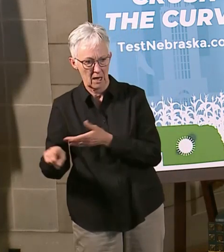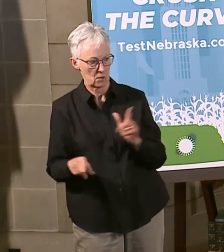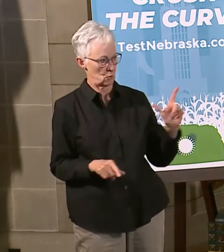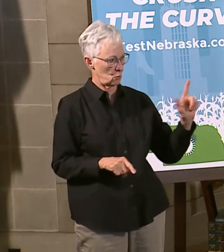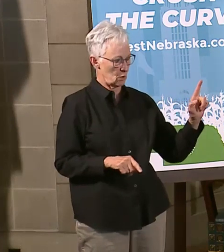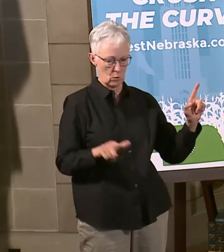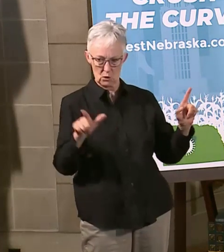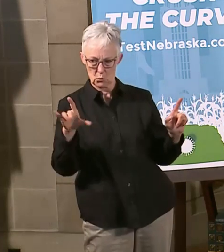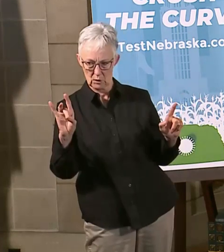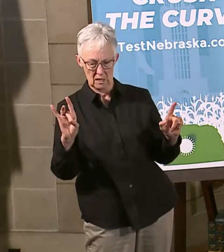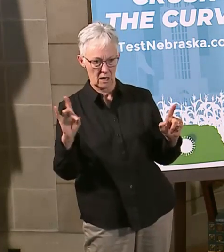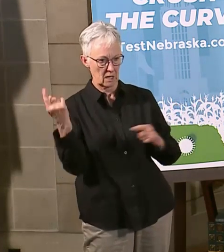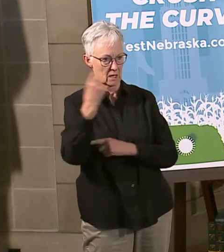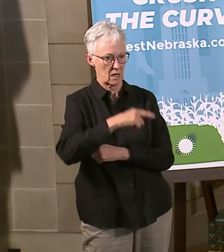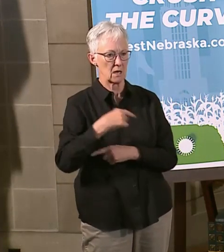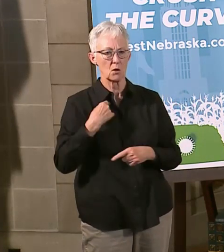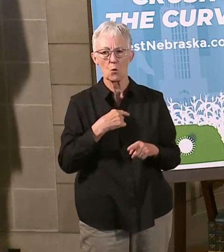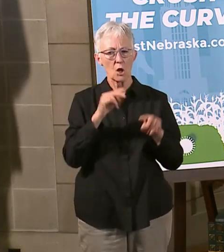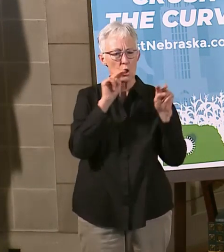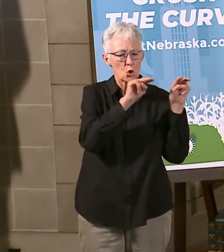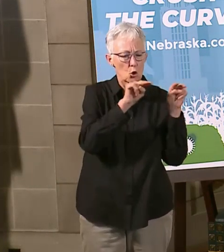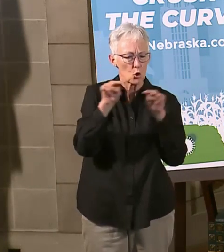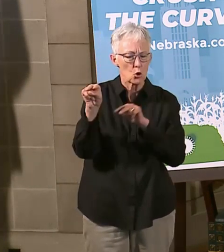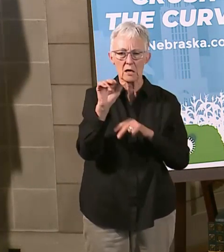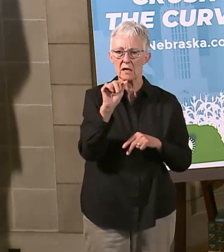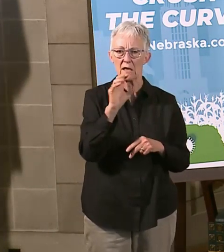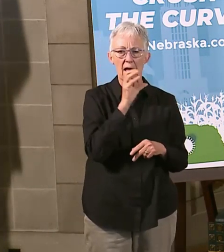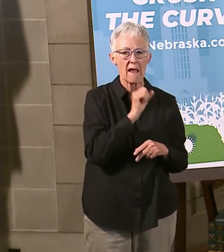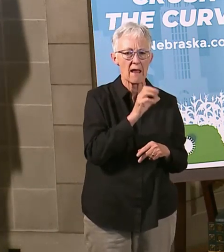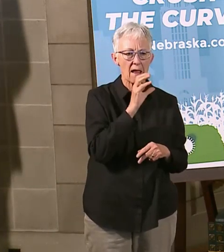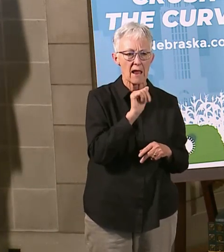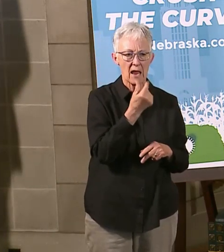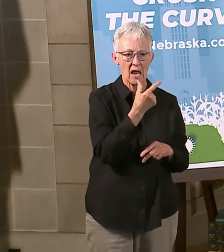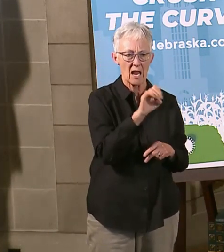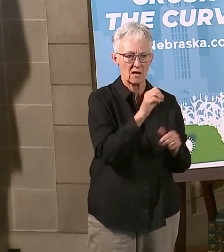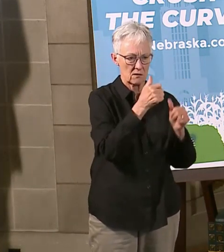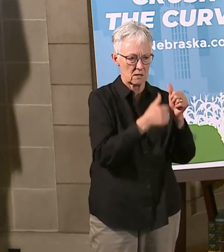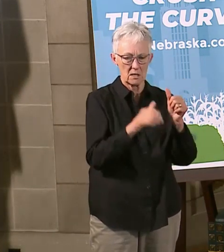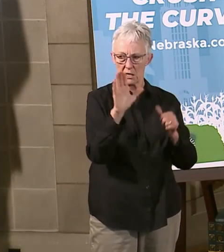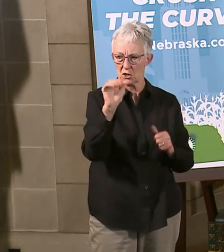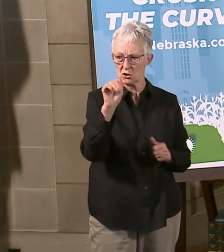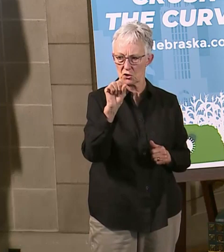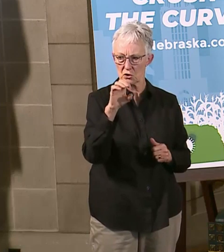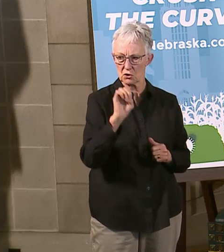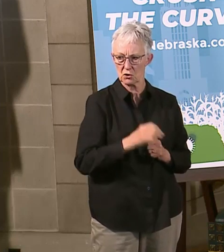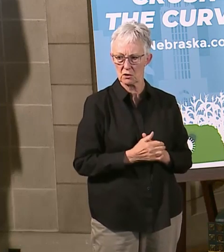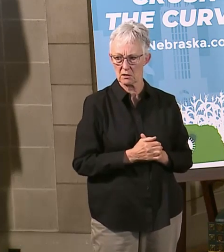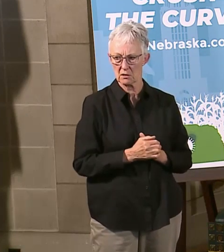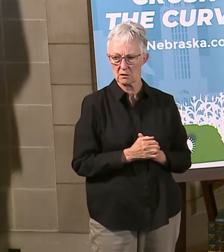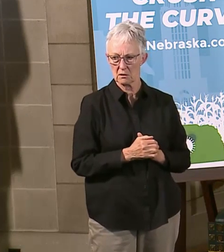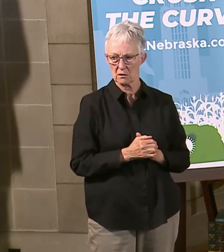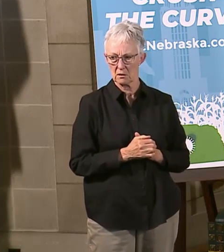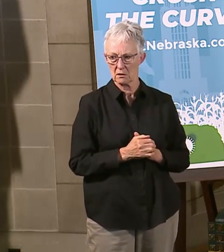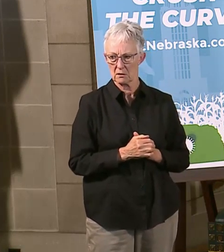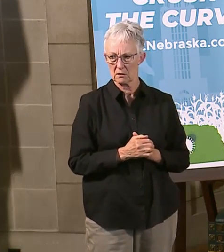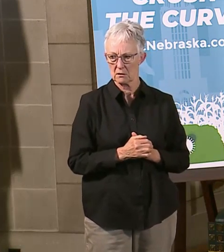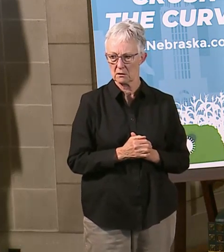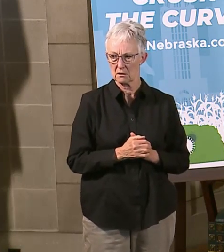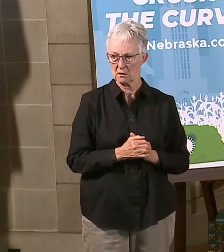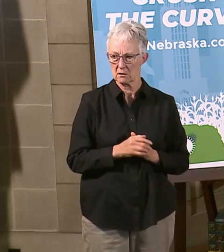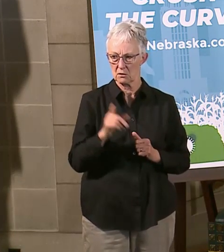try and do a case aging, as if you will, to measure that. But we don't have an exact figure right now. So I was just for clarification, you